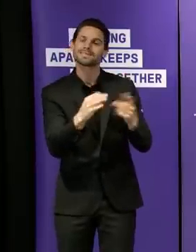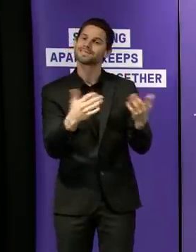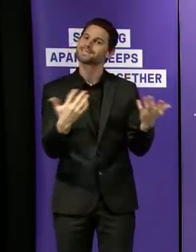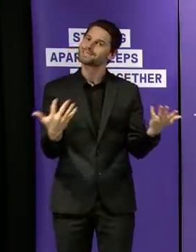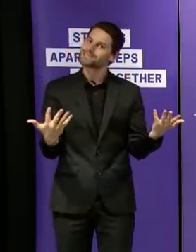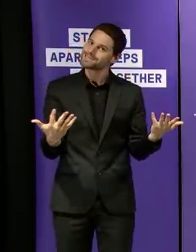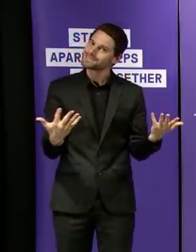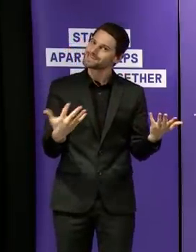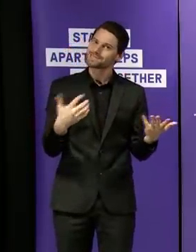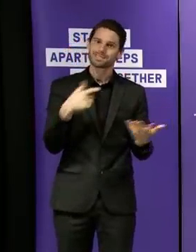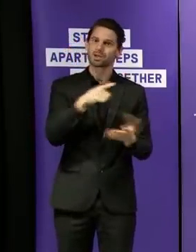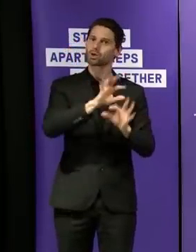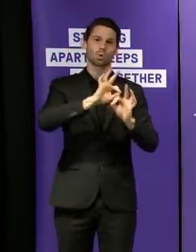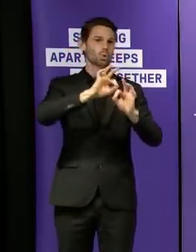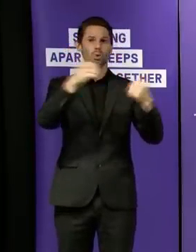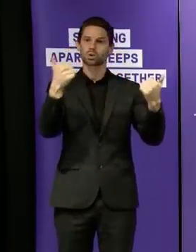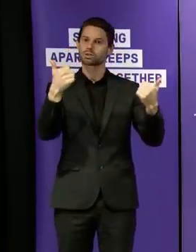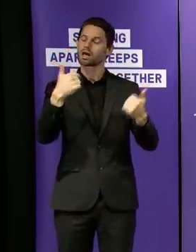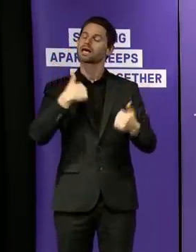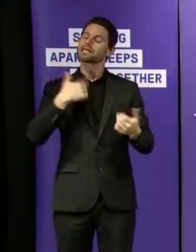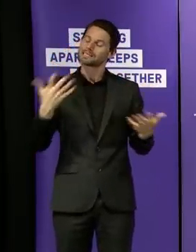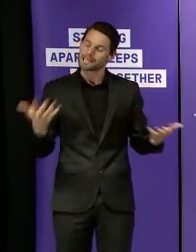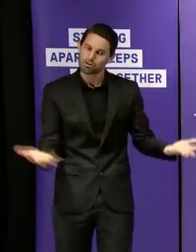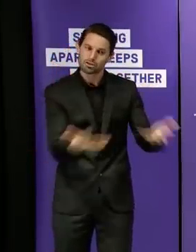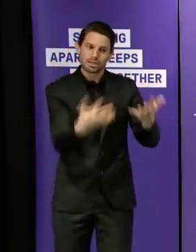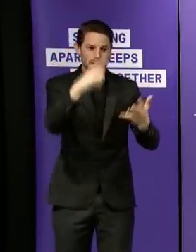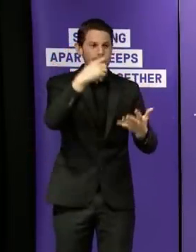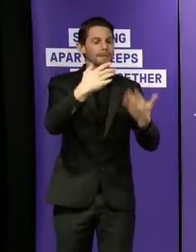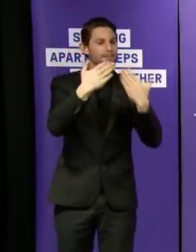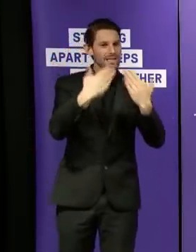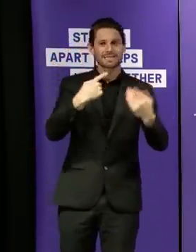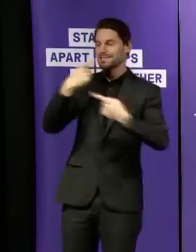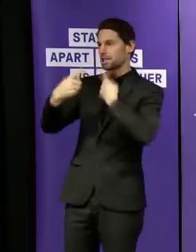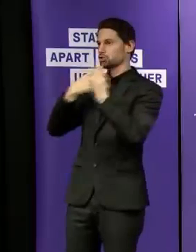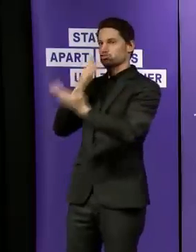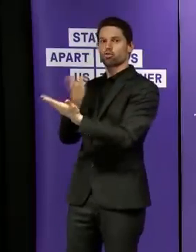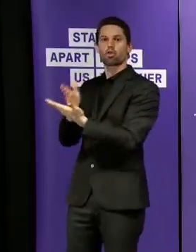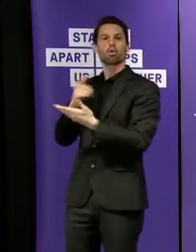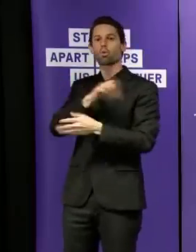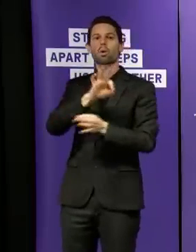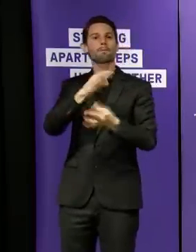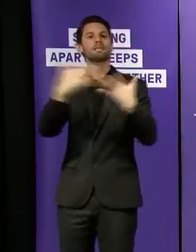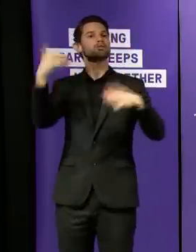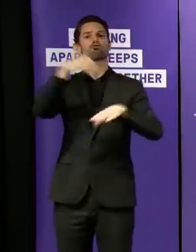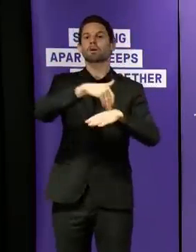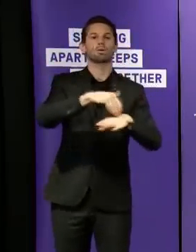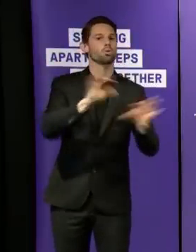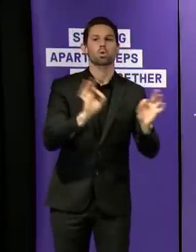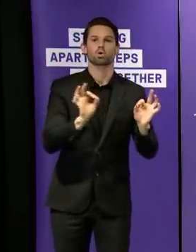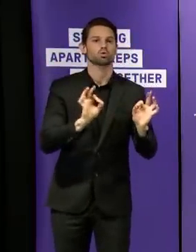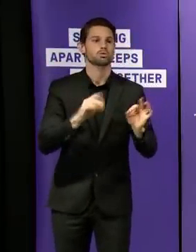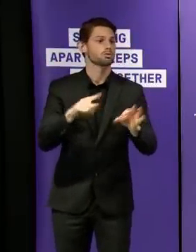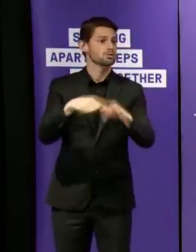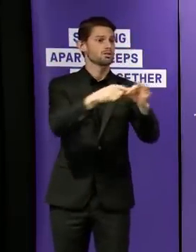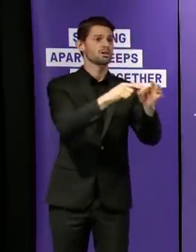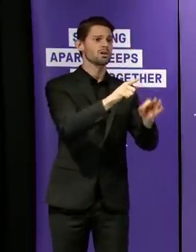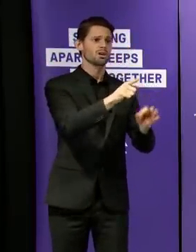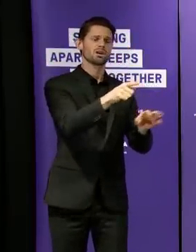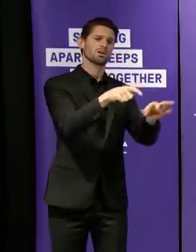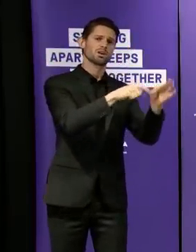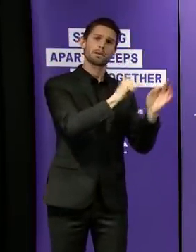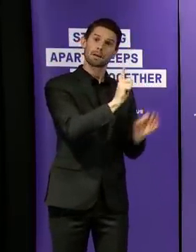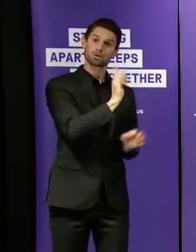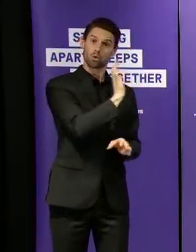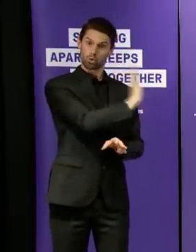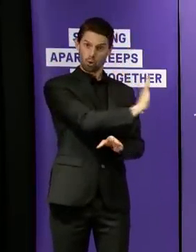goes, perhaps as far as it's gone already. It doesn't go any further. That's the absolute key point. But didn't Minister Foley say on Friday that the